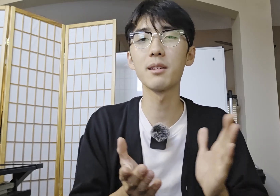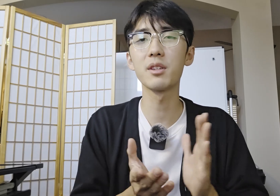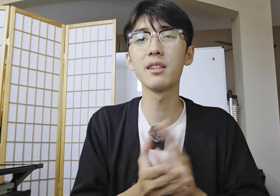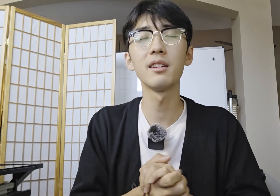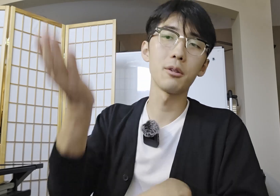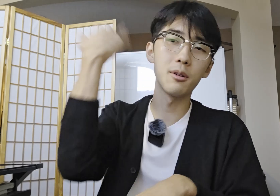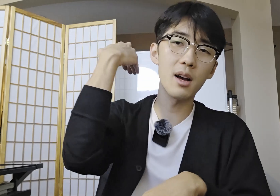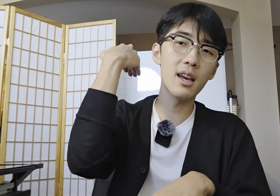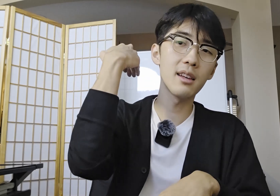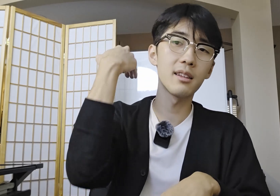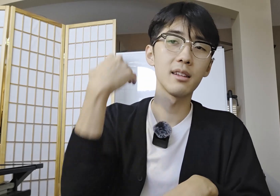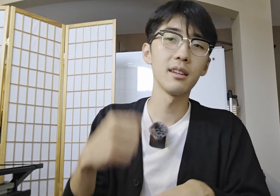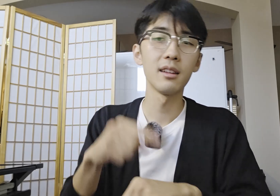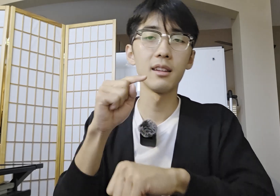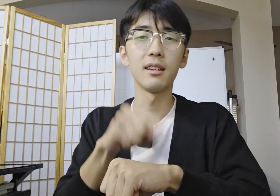assumption. Konomae,